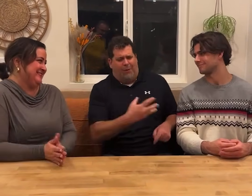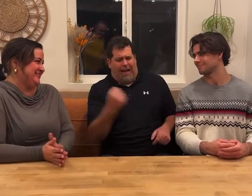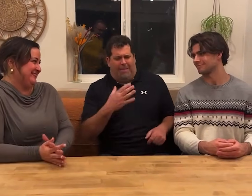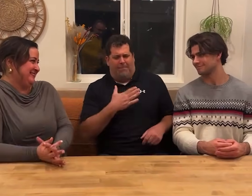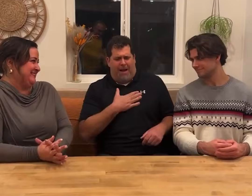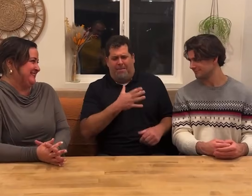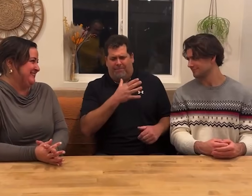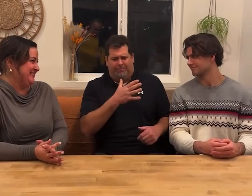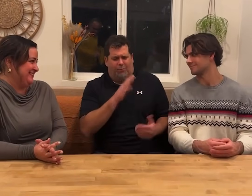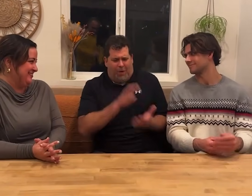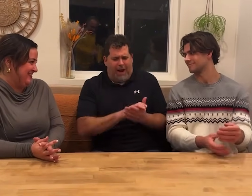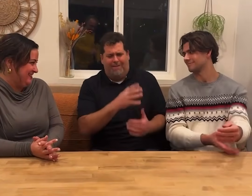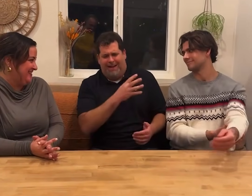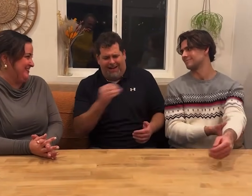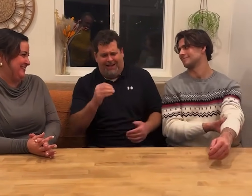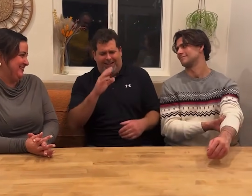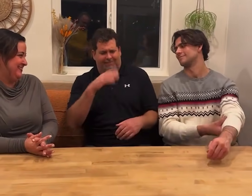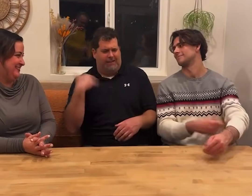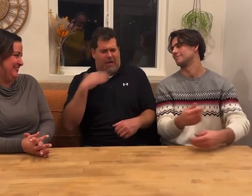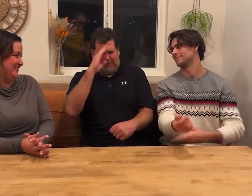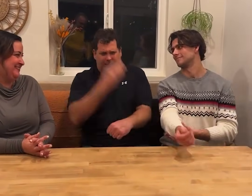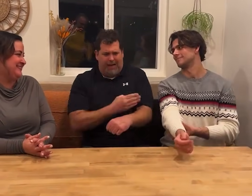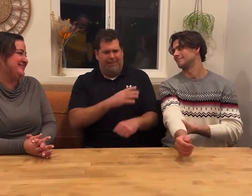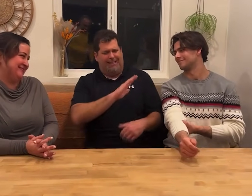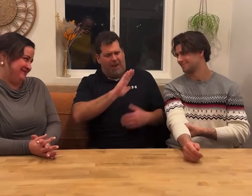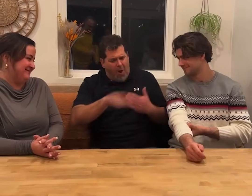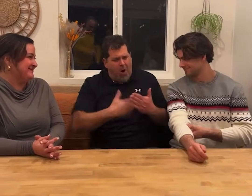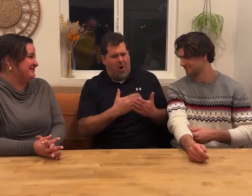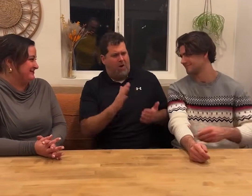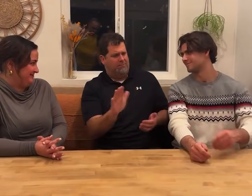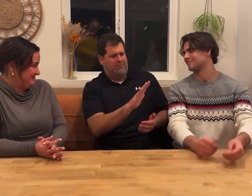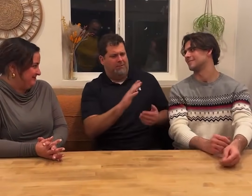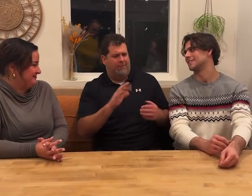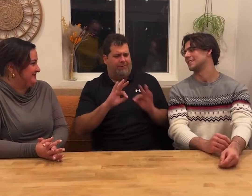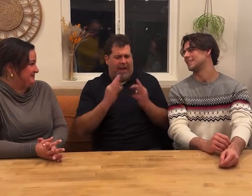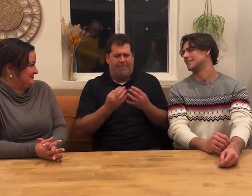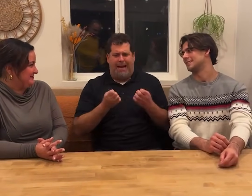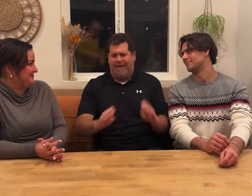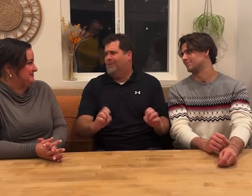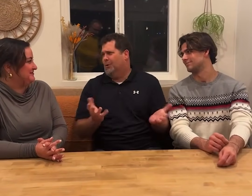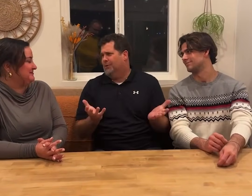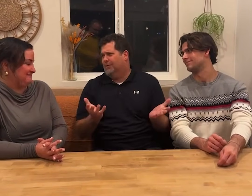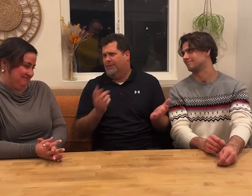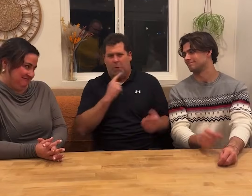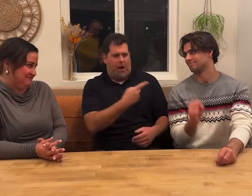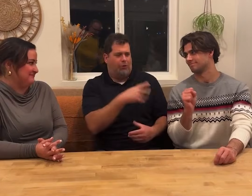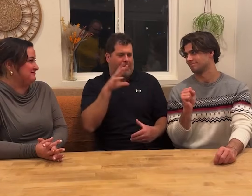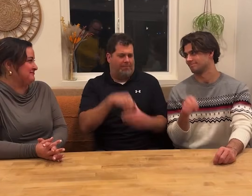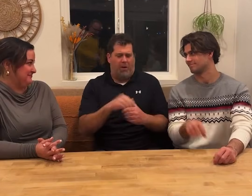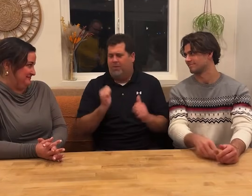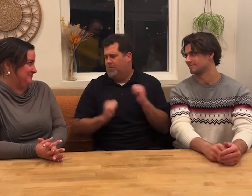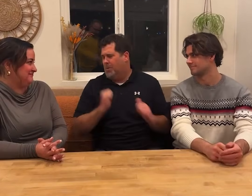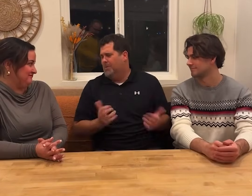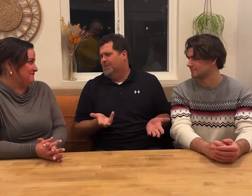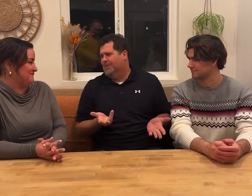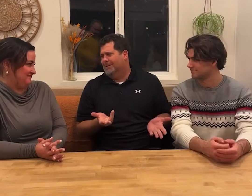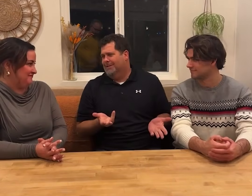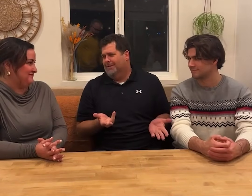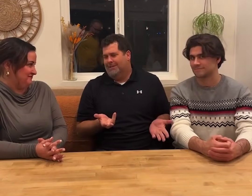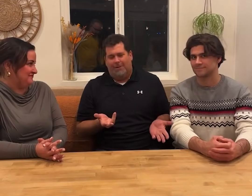No doubt about it. I've got to take my wife and I got to take my younger son. Yeah, it's a family effort, really, even for us to be on the show.